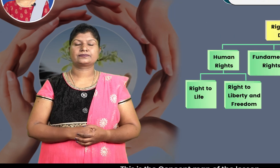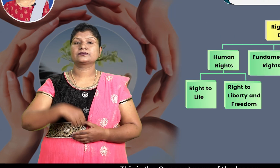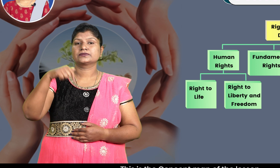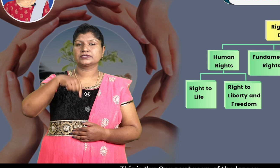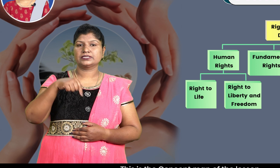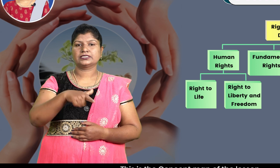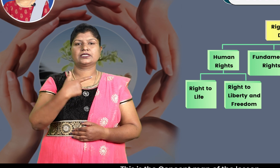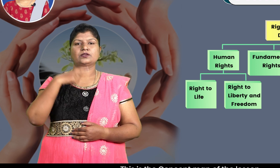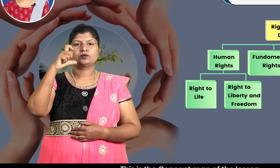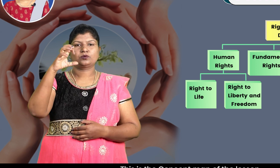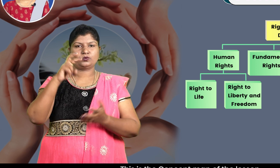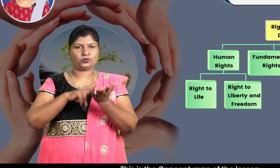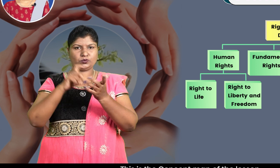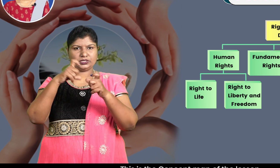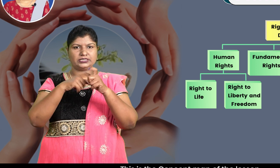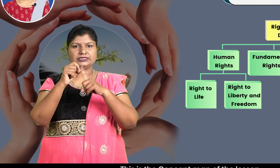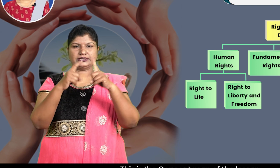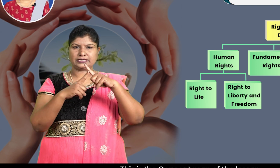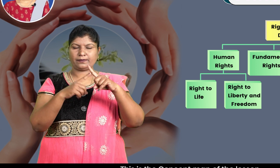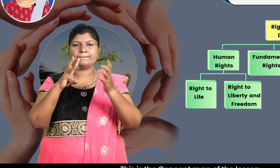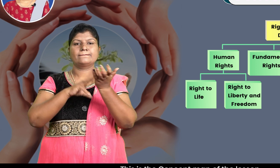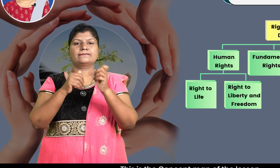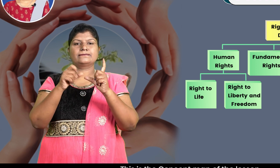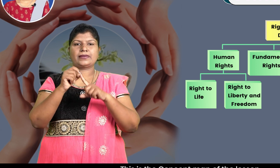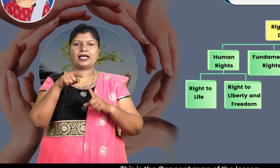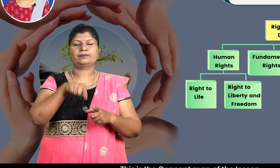This is the concept map of the lesson.